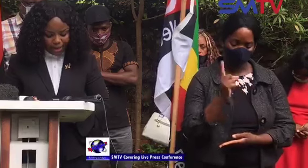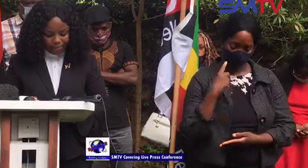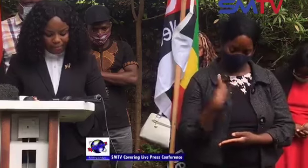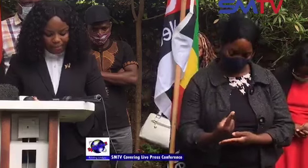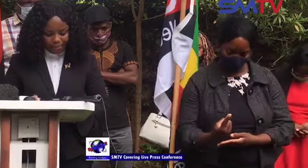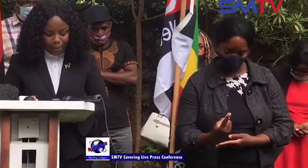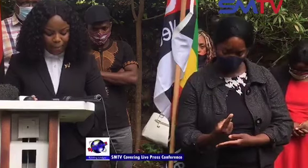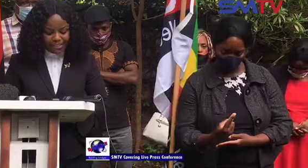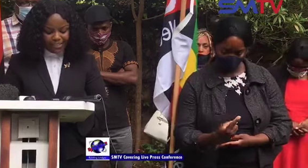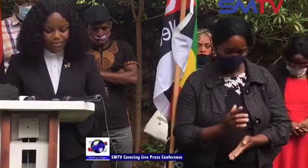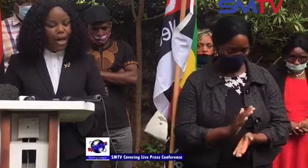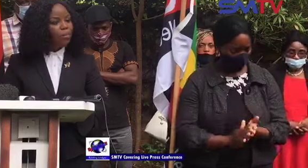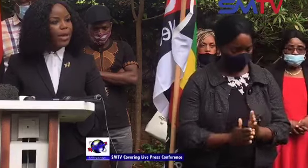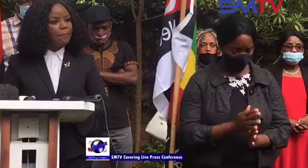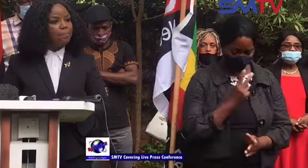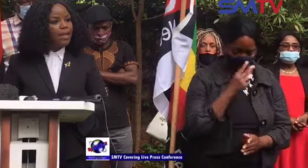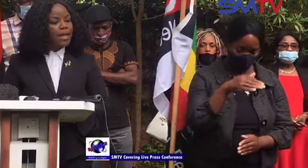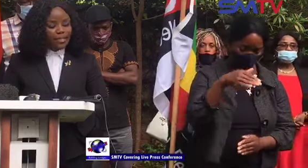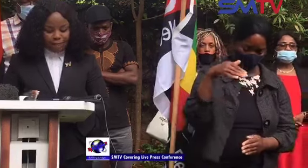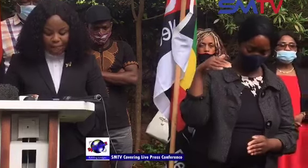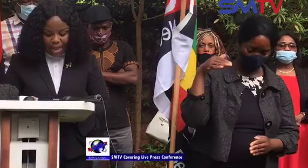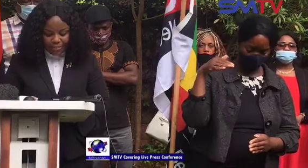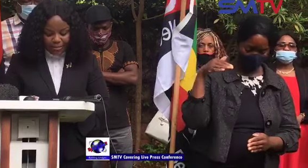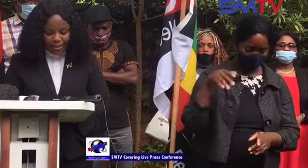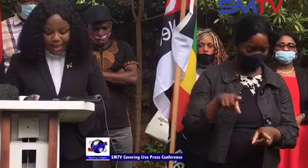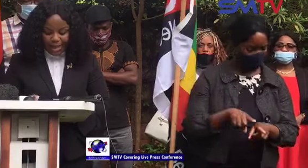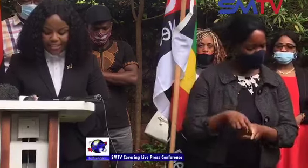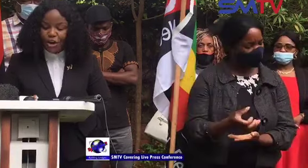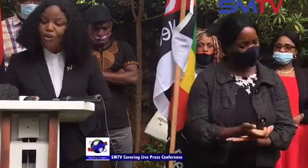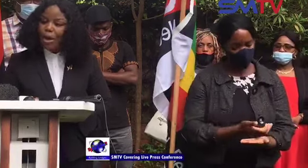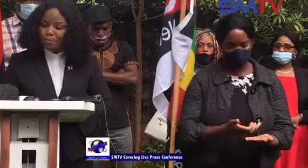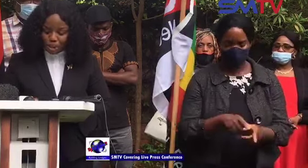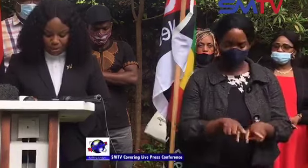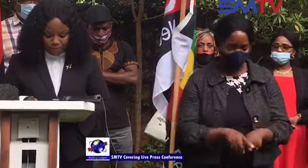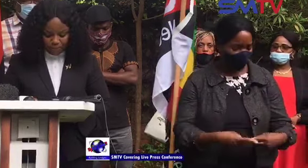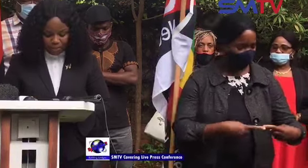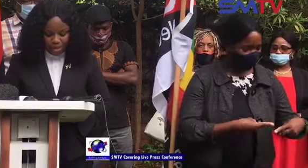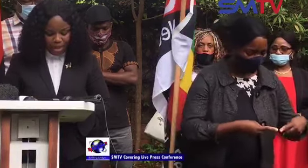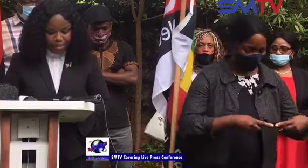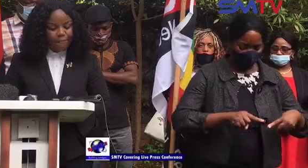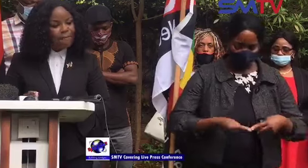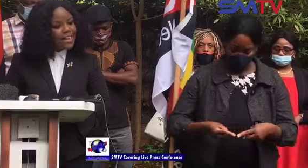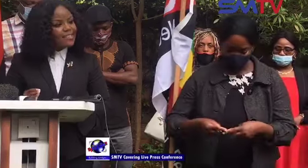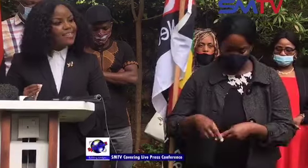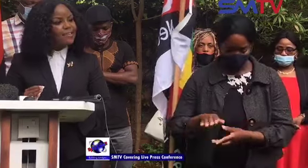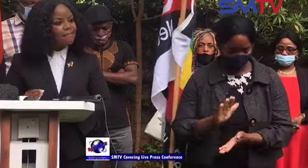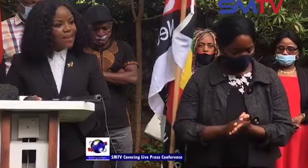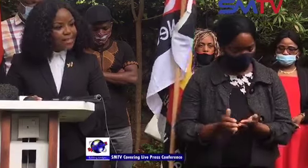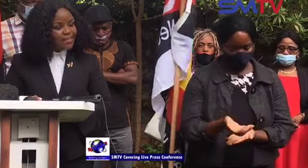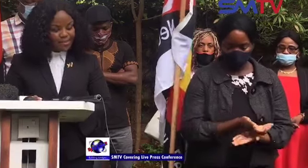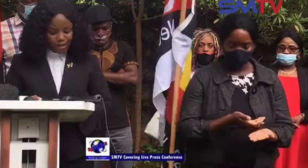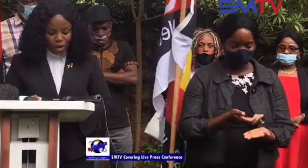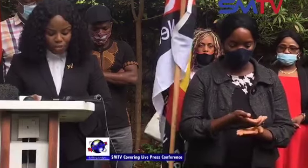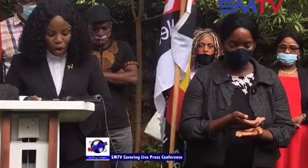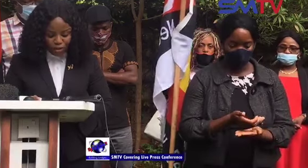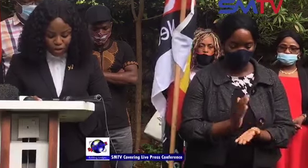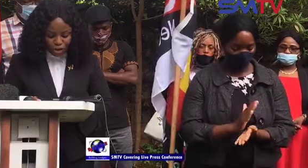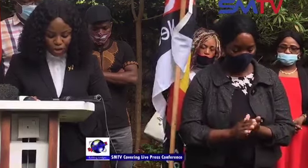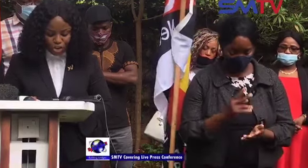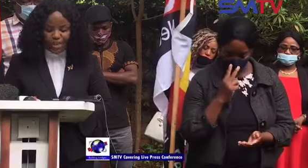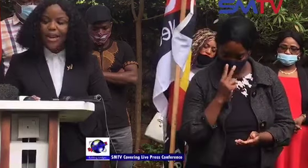Zimbabwe, but better Zimbabwe, the fight against corruption, the fight in defense of